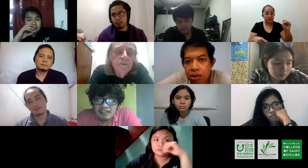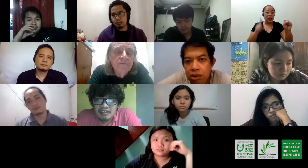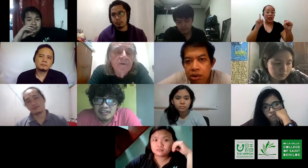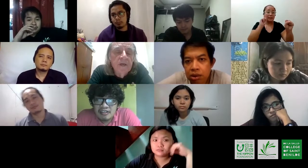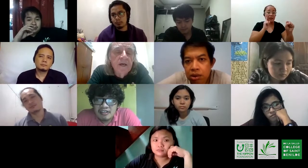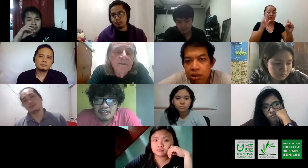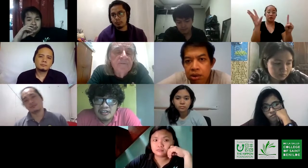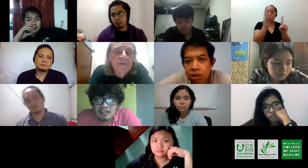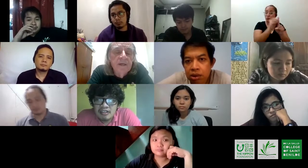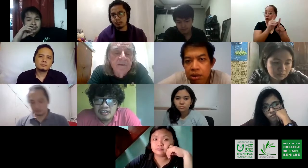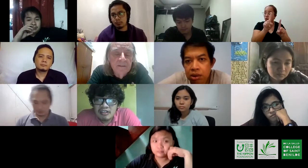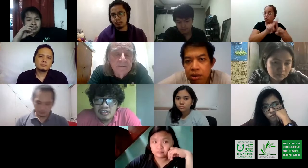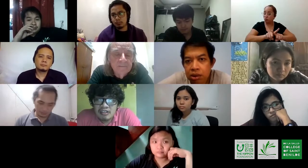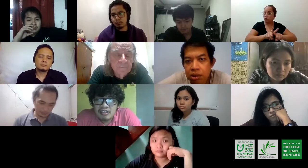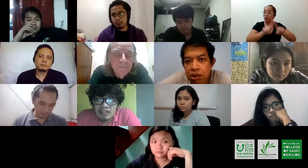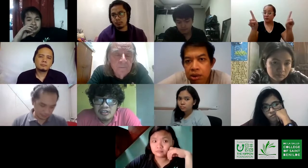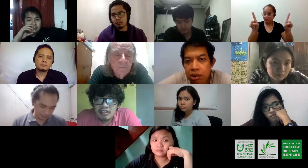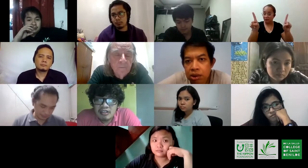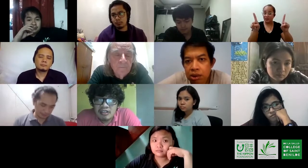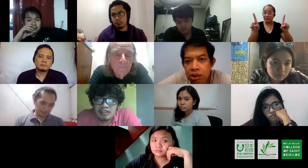are two different kinds of things.